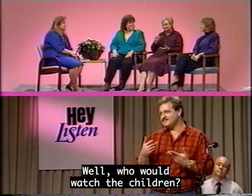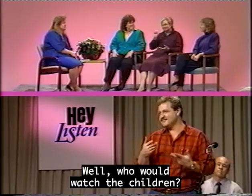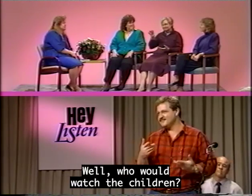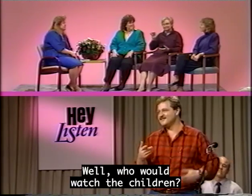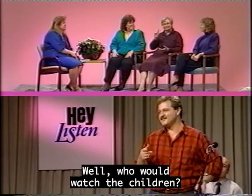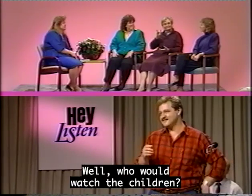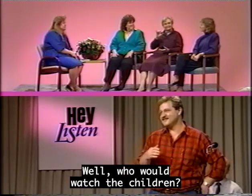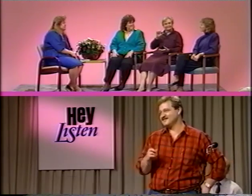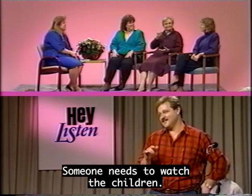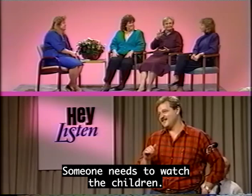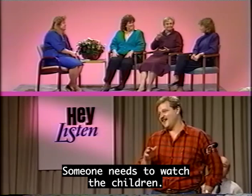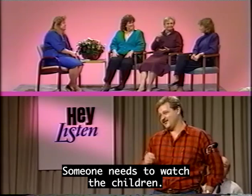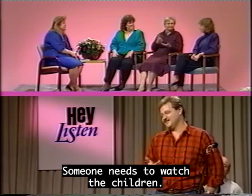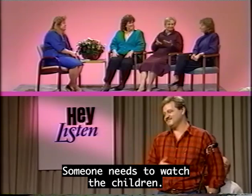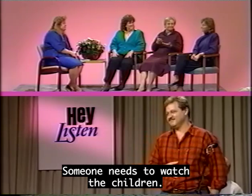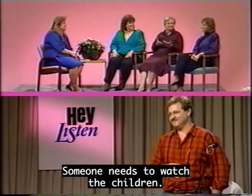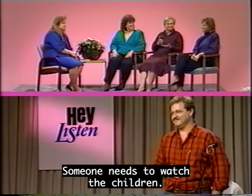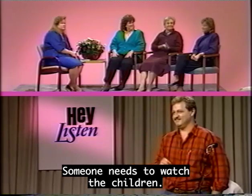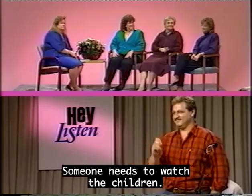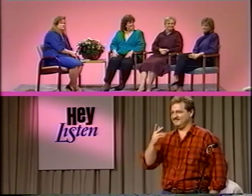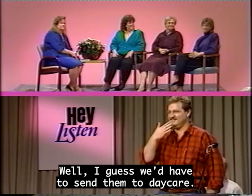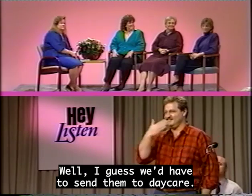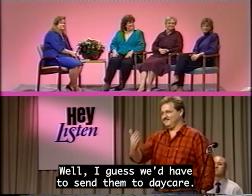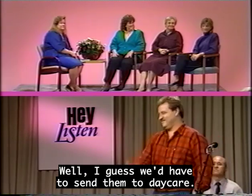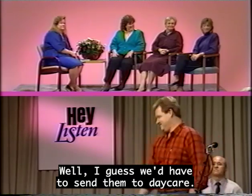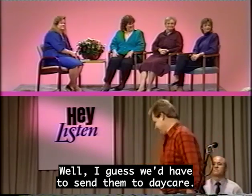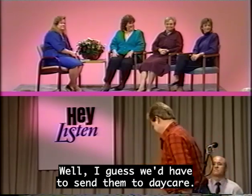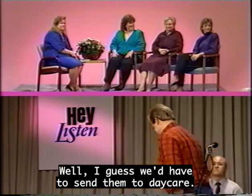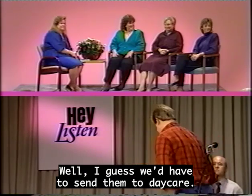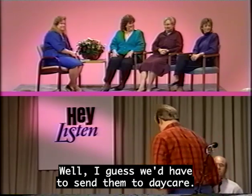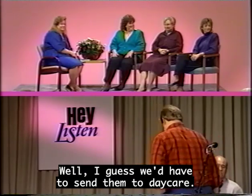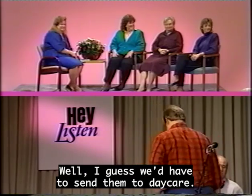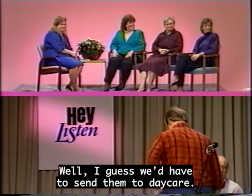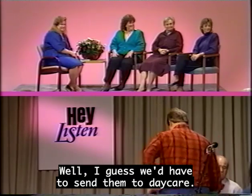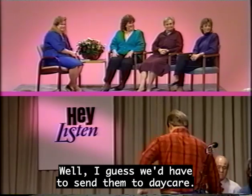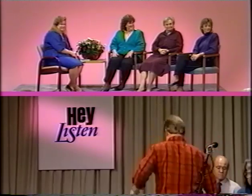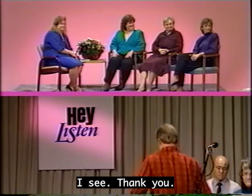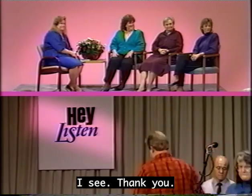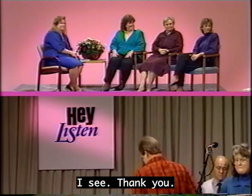children? Someone needs to watch the children. Well, I guess we'd have to send them to daycare. I see. Thank you.